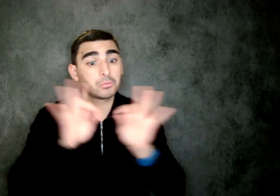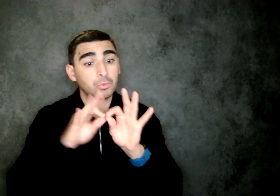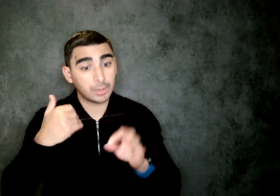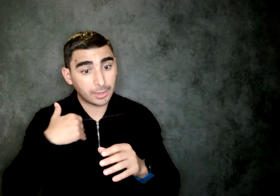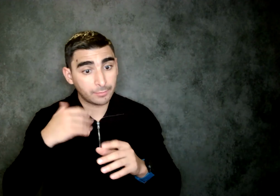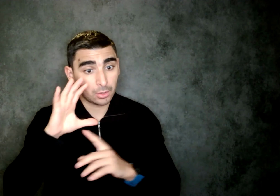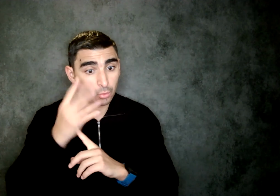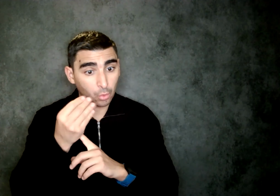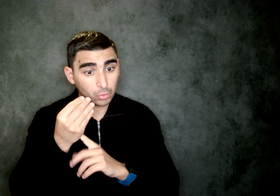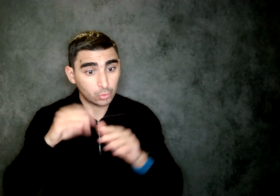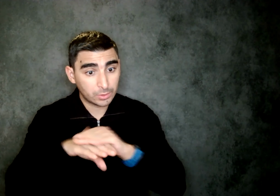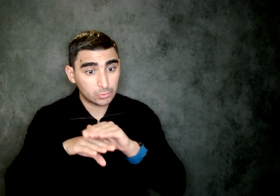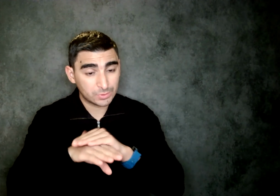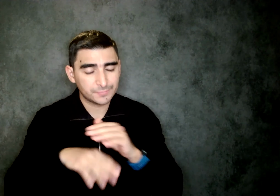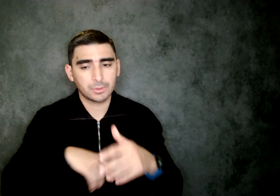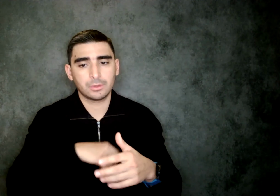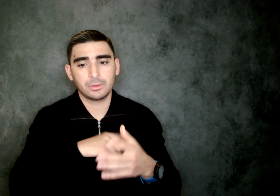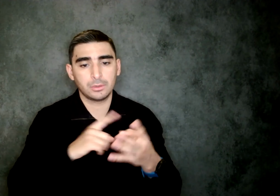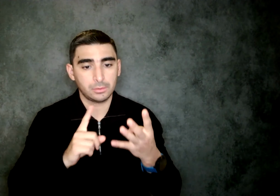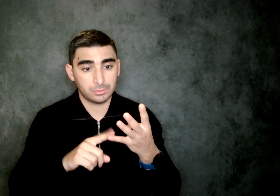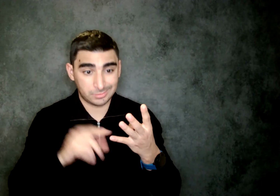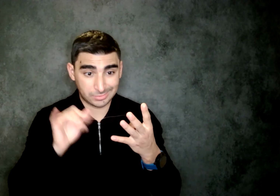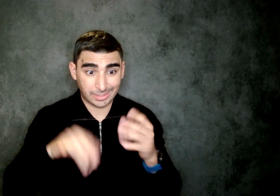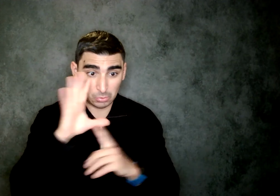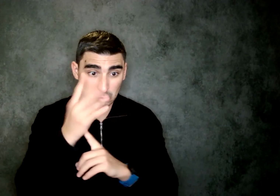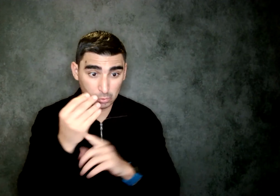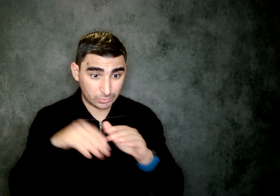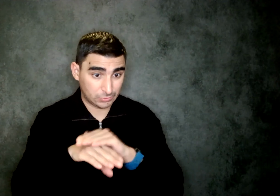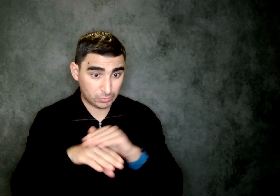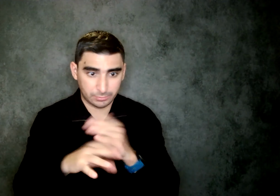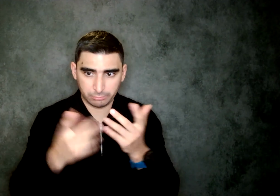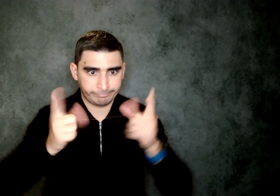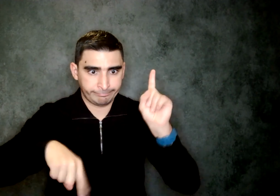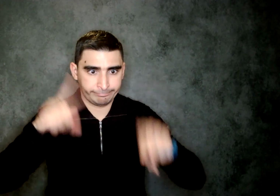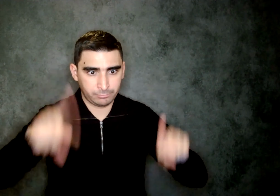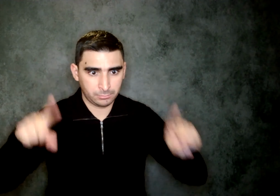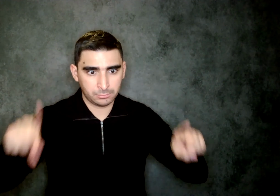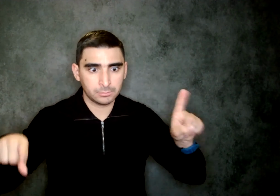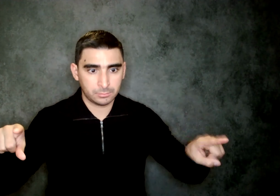inclusive, and that means lots of different things. And there's great language in the